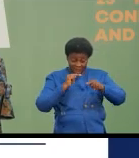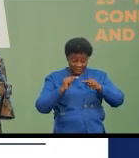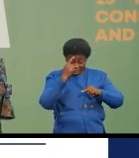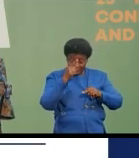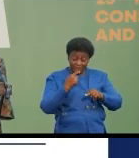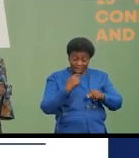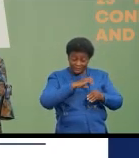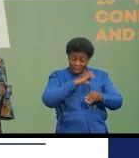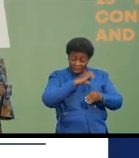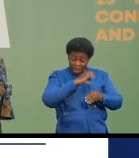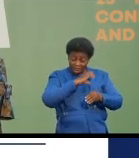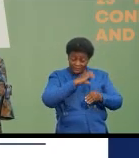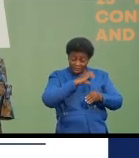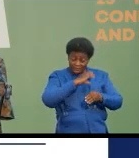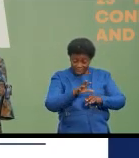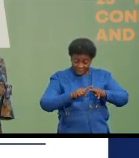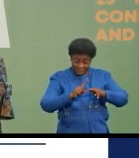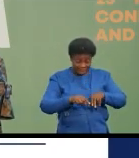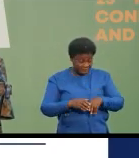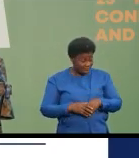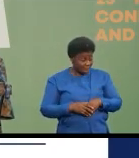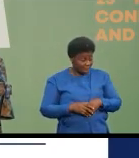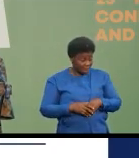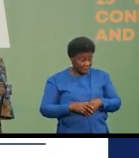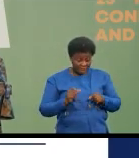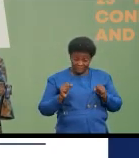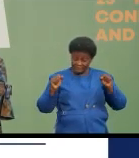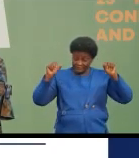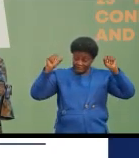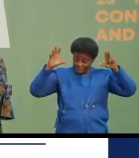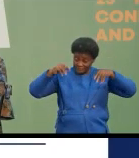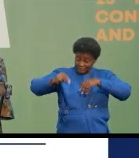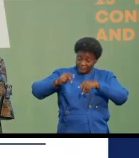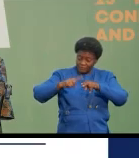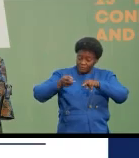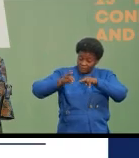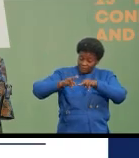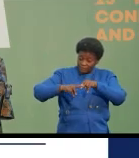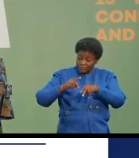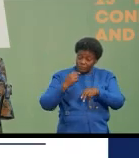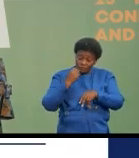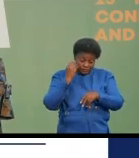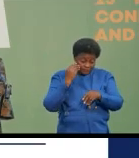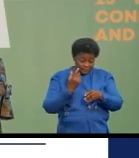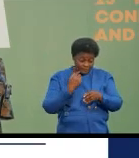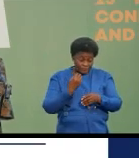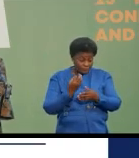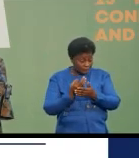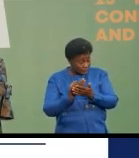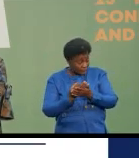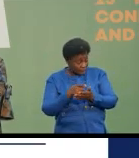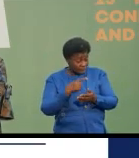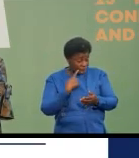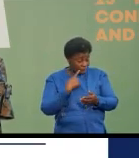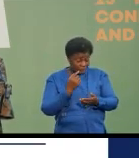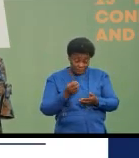to end the AIDS epidemic. Commitment is needed to increase domestic financing, to increase domestic health